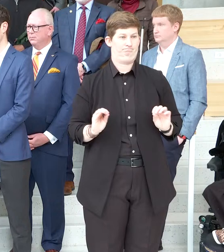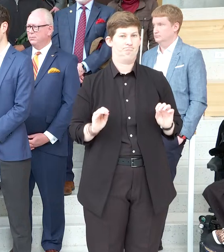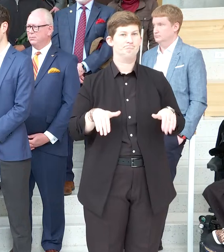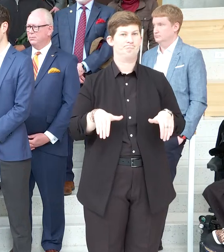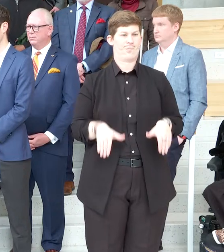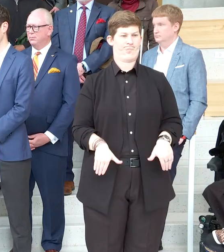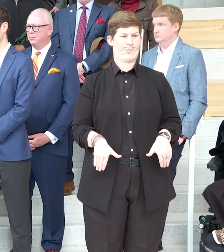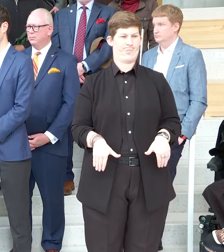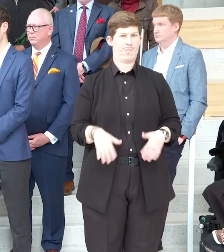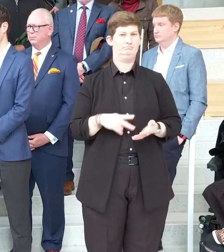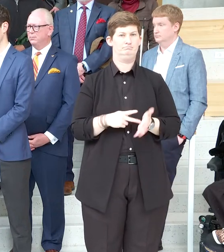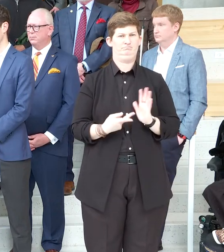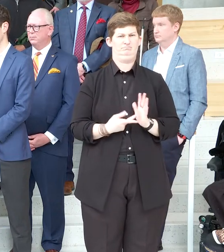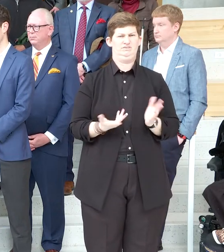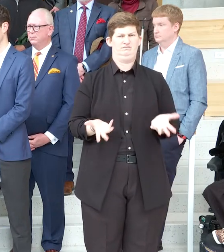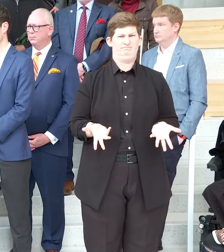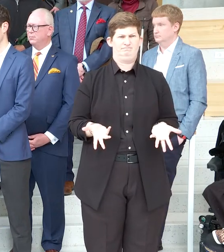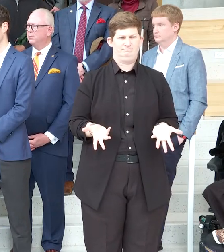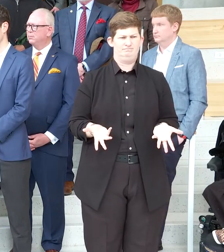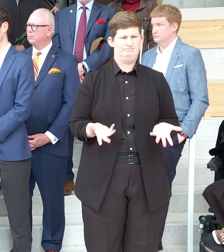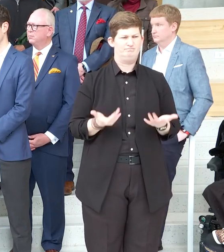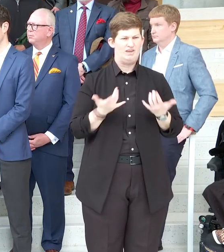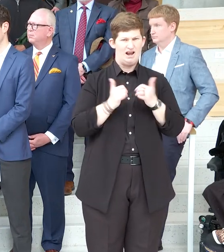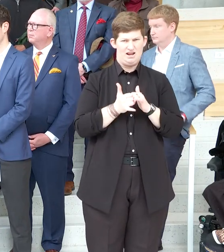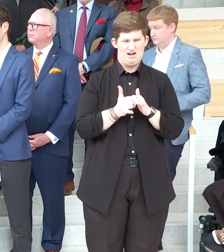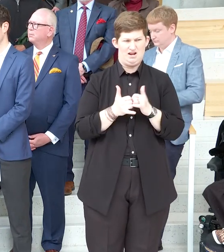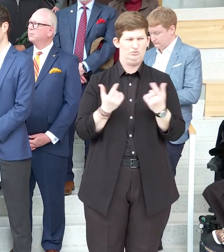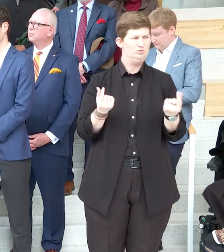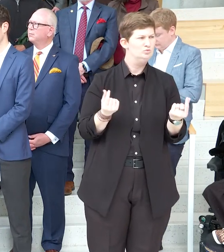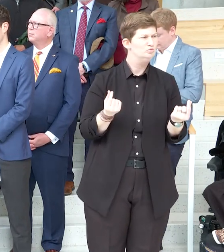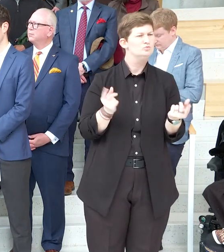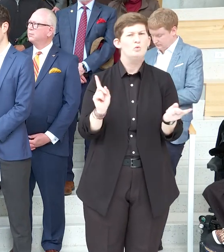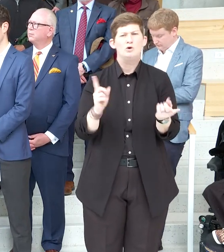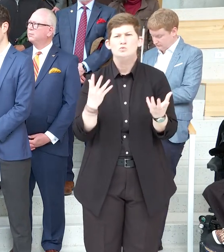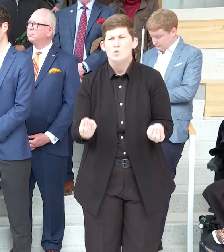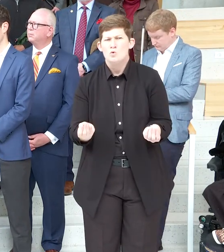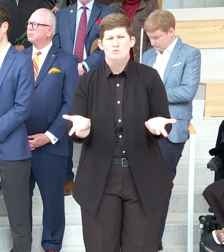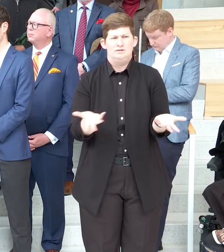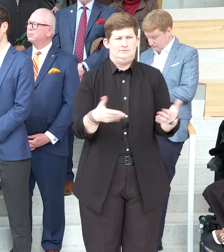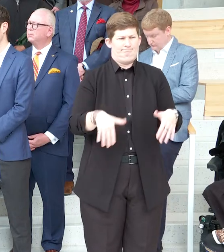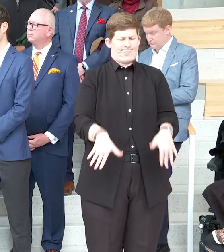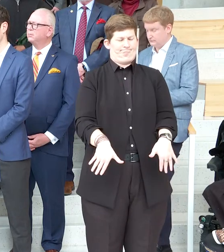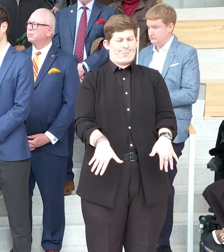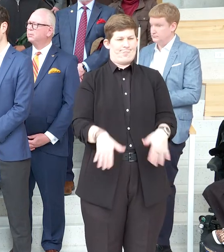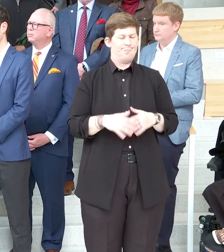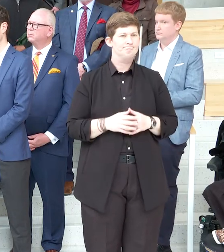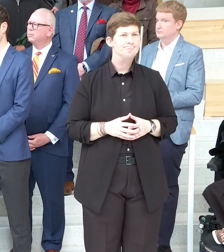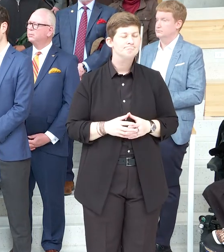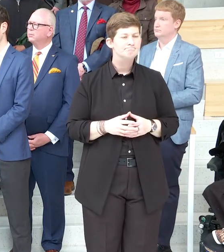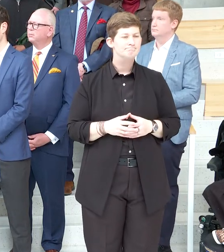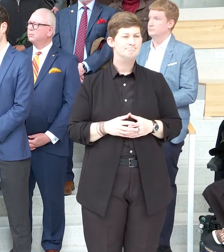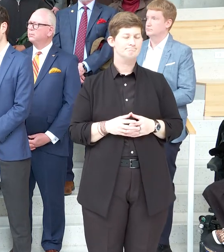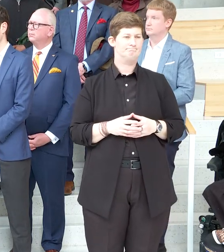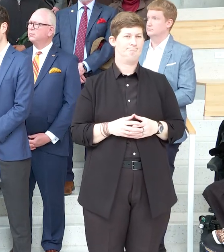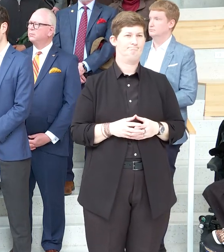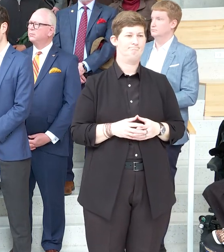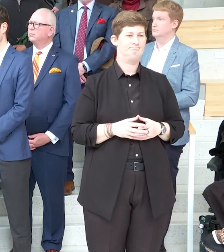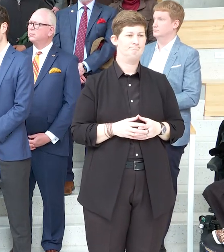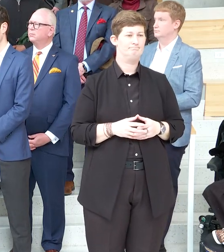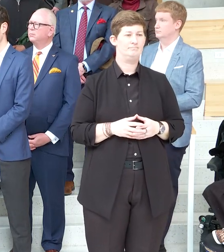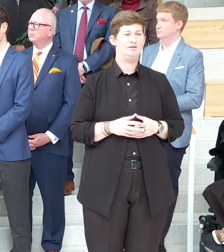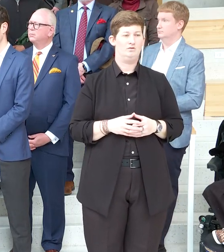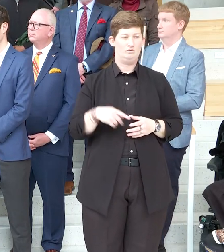find they need to scramble to find other options. With this in mind, we will be stepping